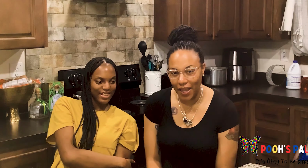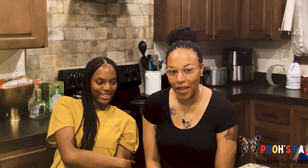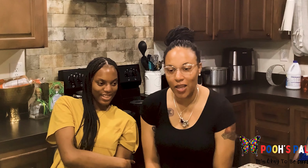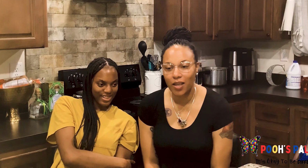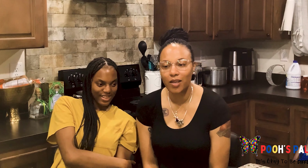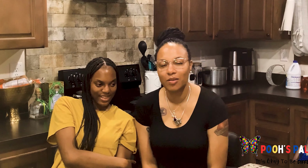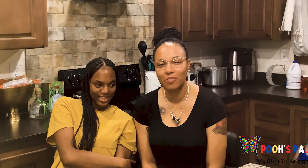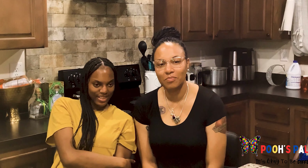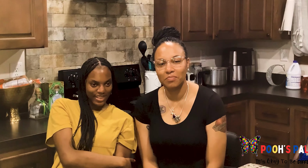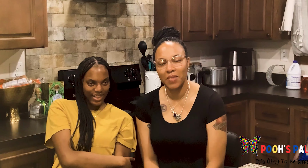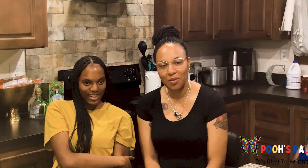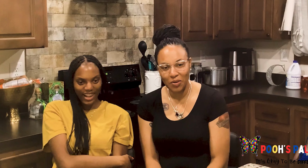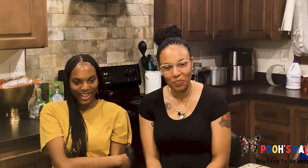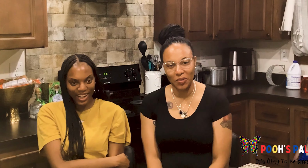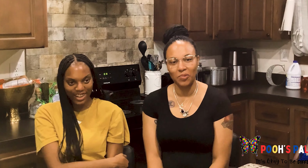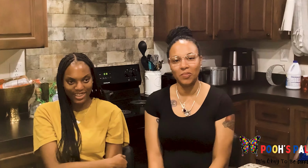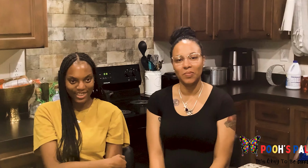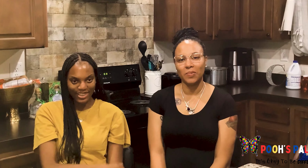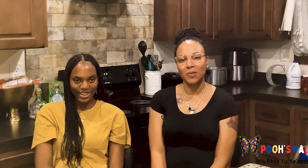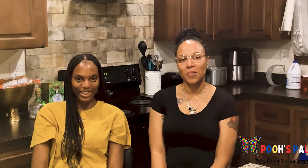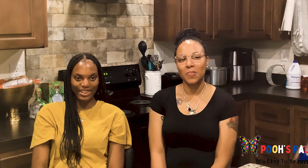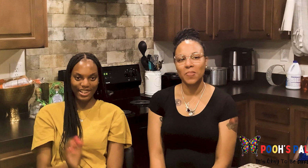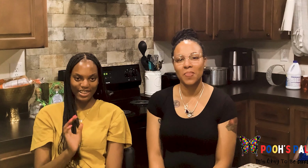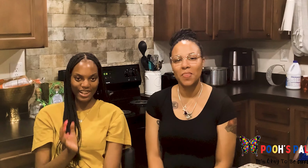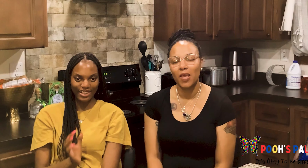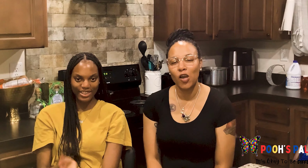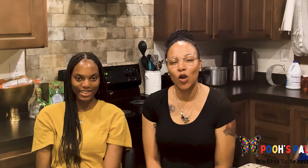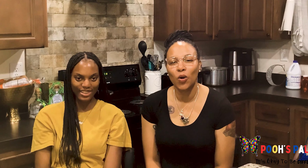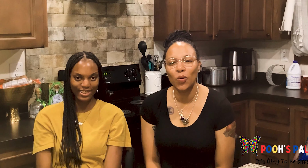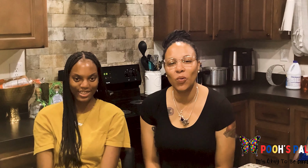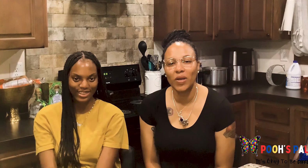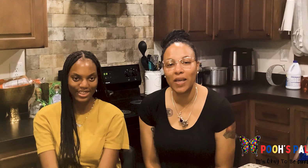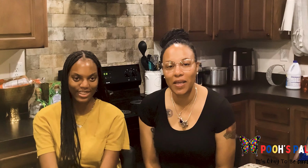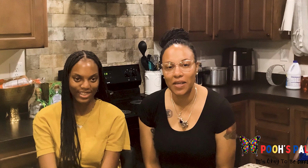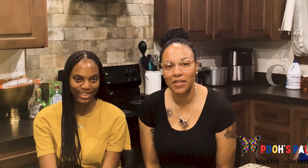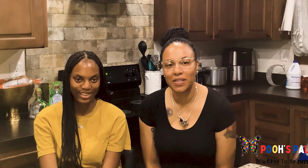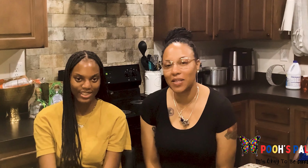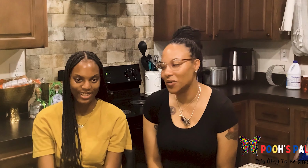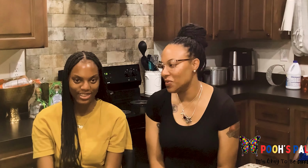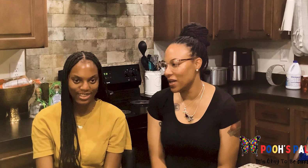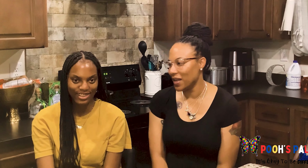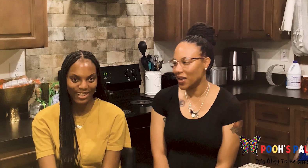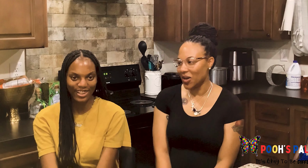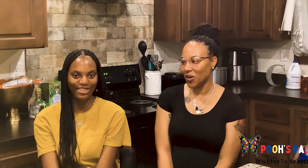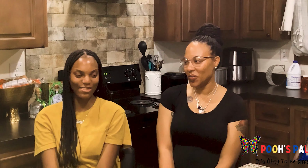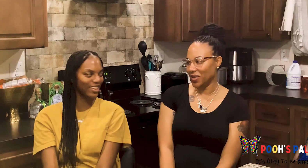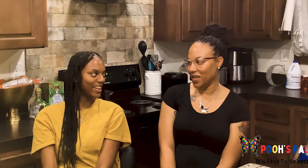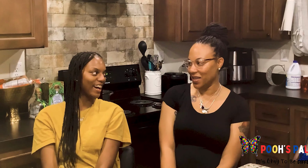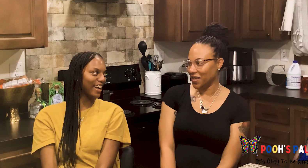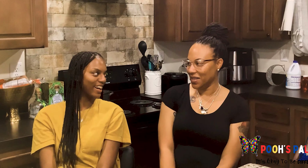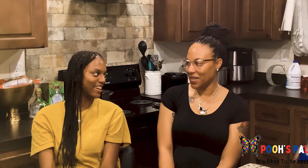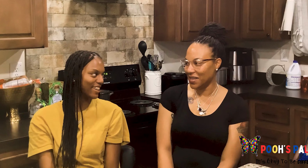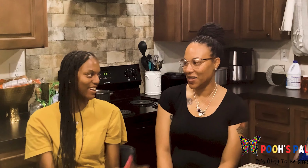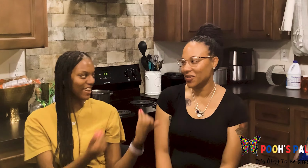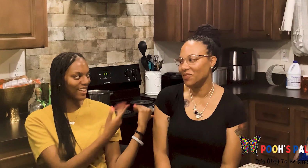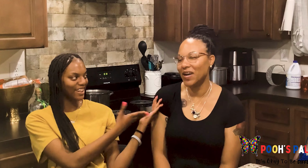aka my Pooh, who is the one and only